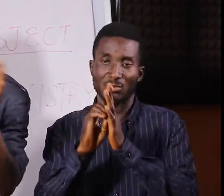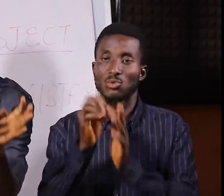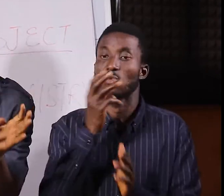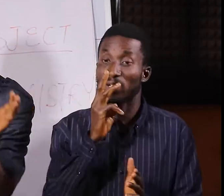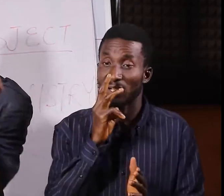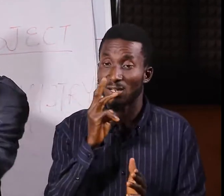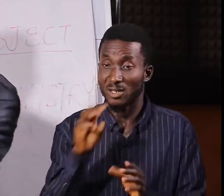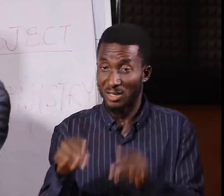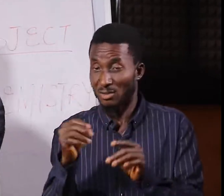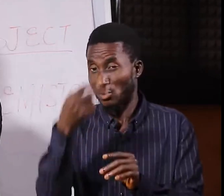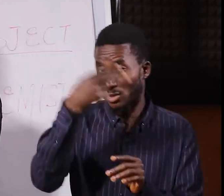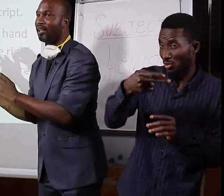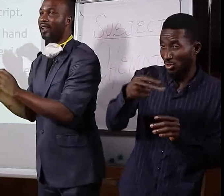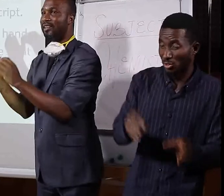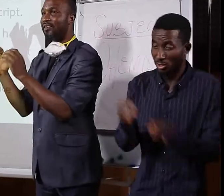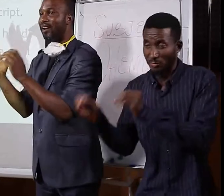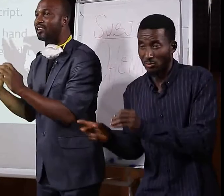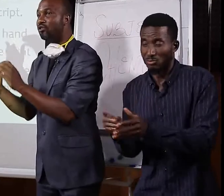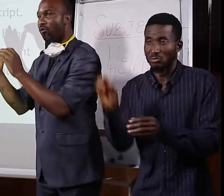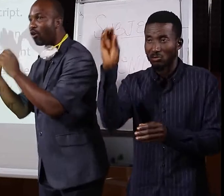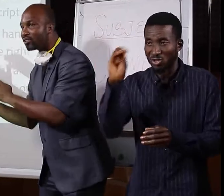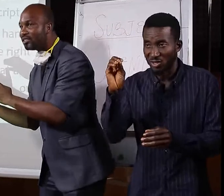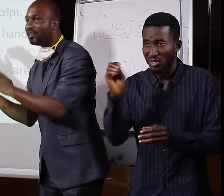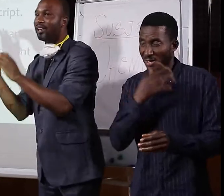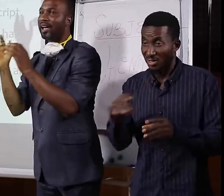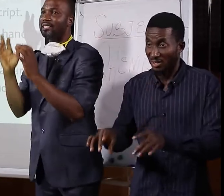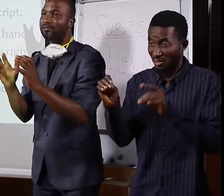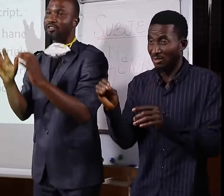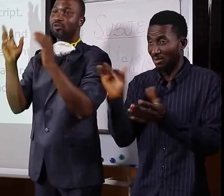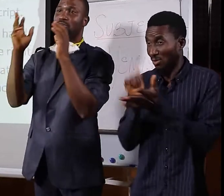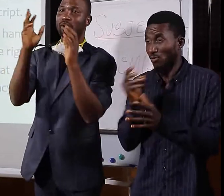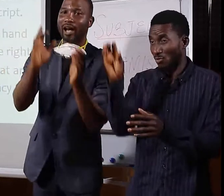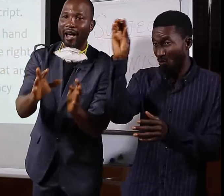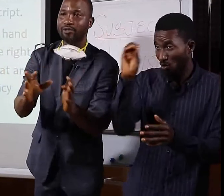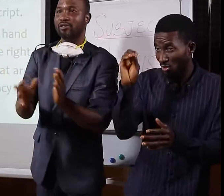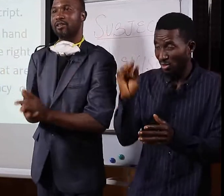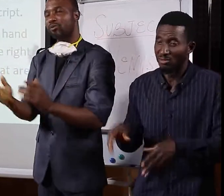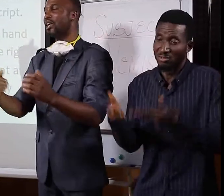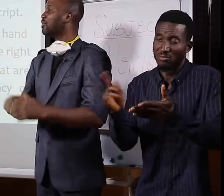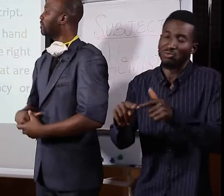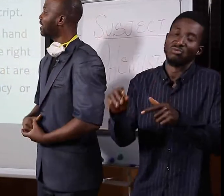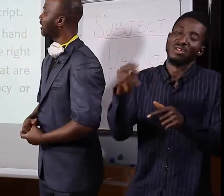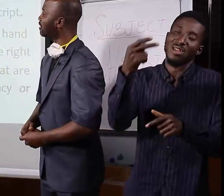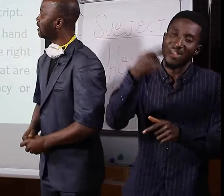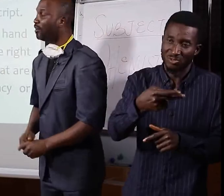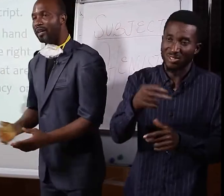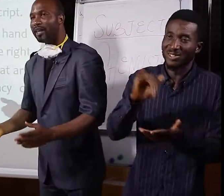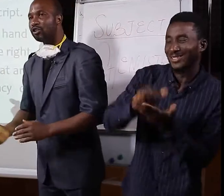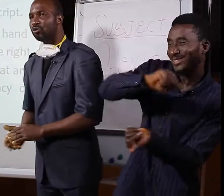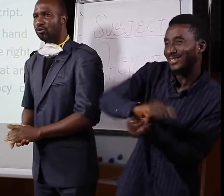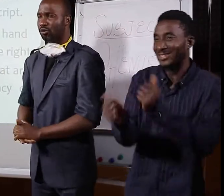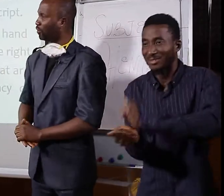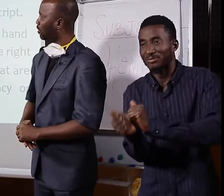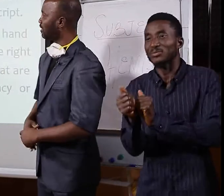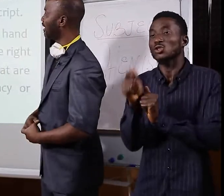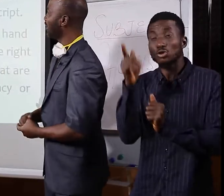of hydrogen and give it to oxygen, and take the valency of oxygen and give it to hydrogen. That's what I mean by interchange. But I'd like you